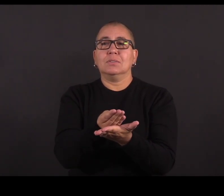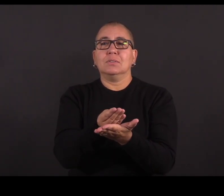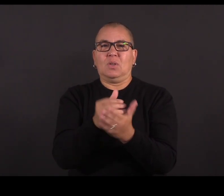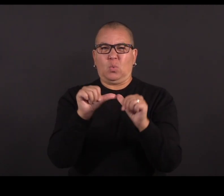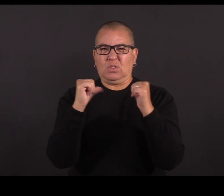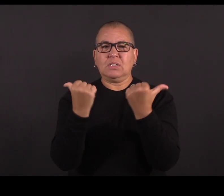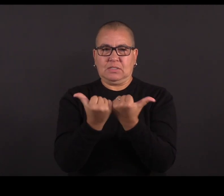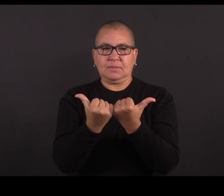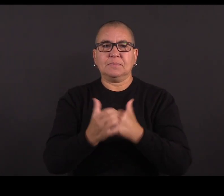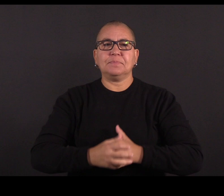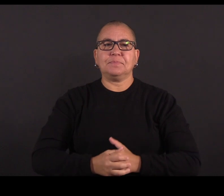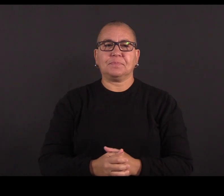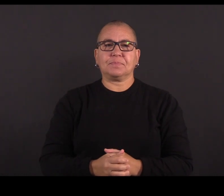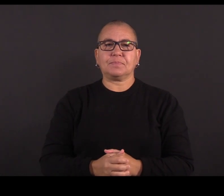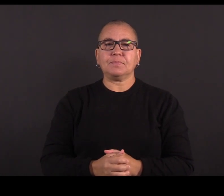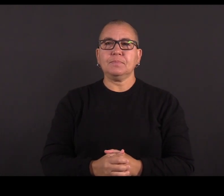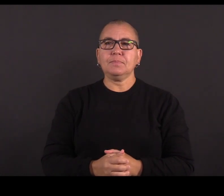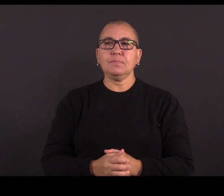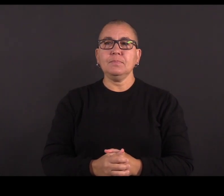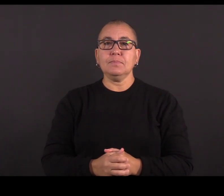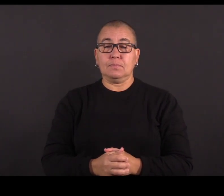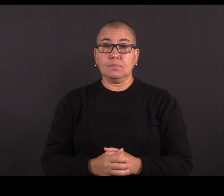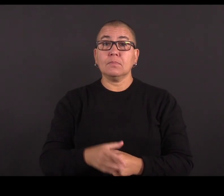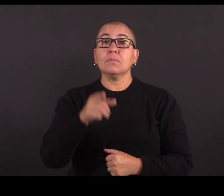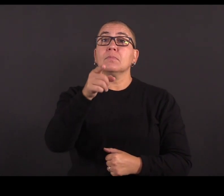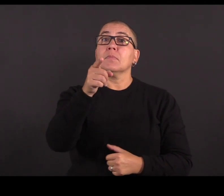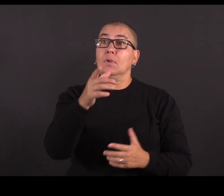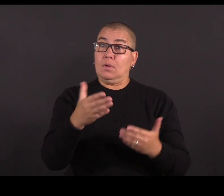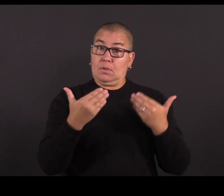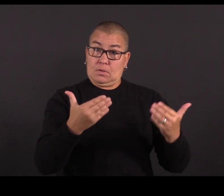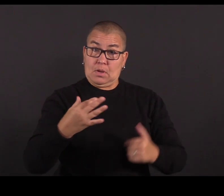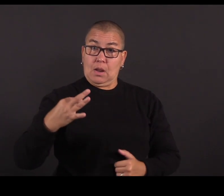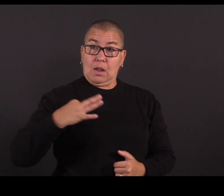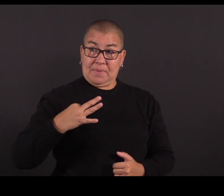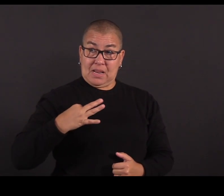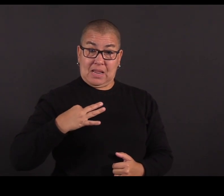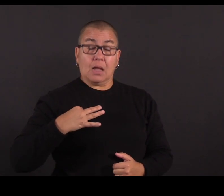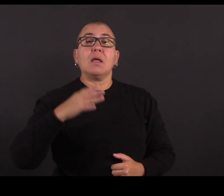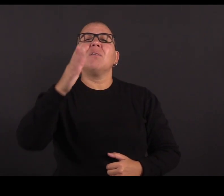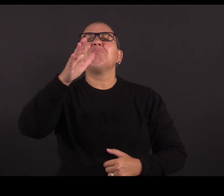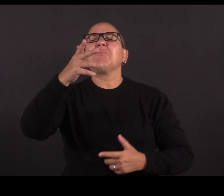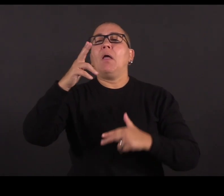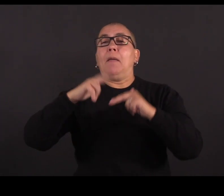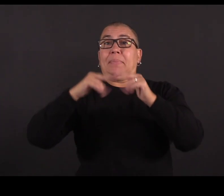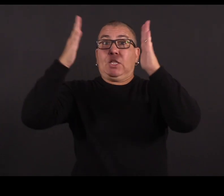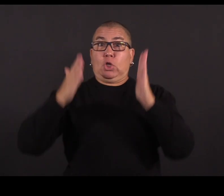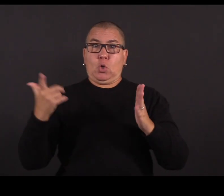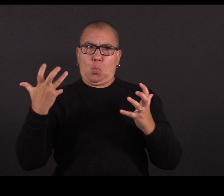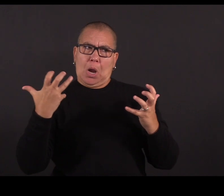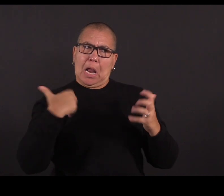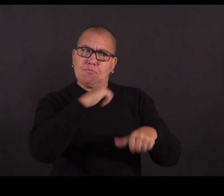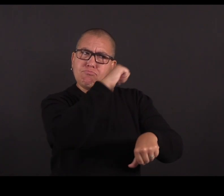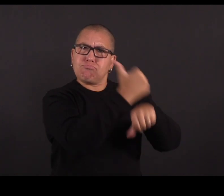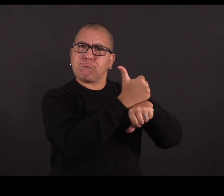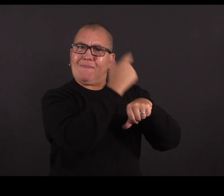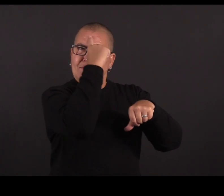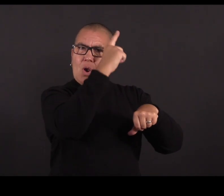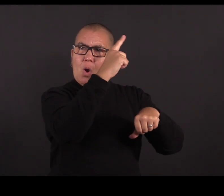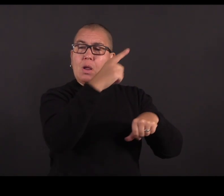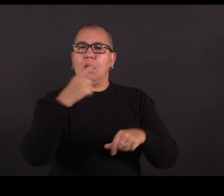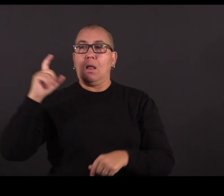Housing developers apply to receive low-income housing tax credits to help fund their development. In exchange for the